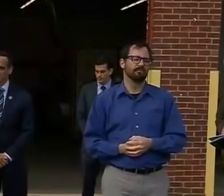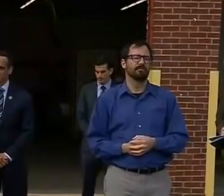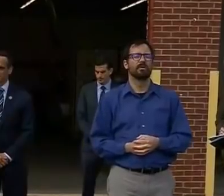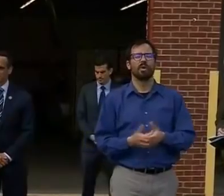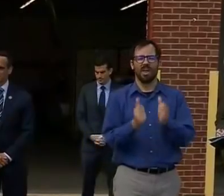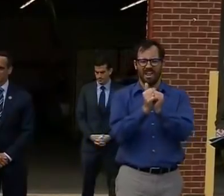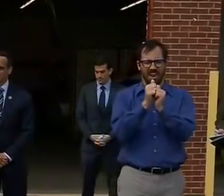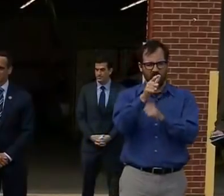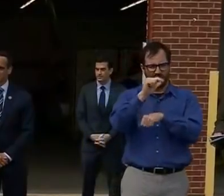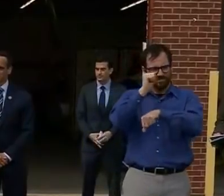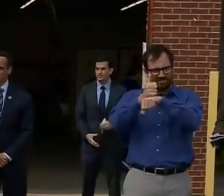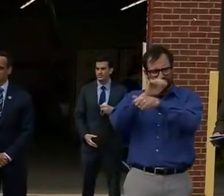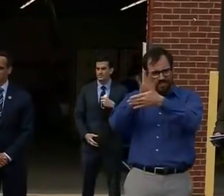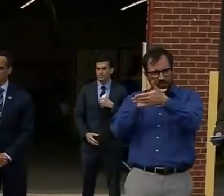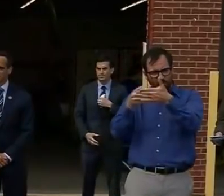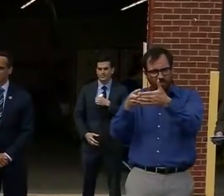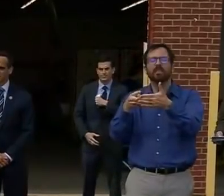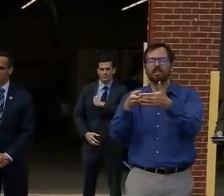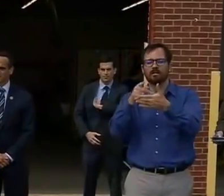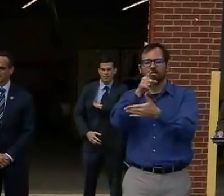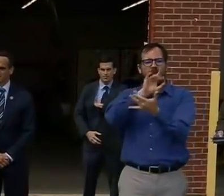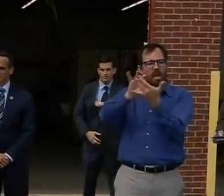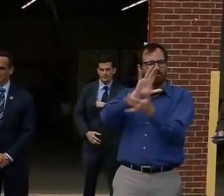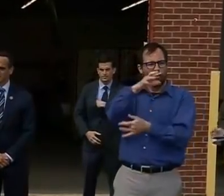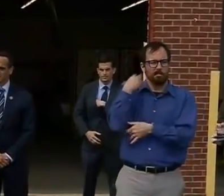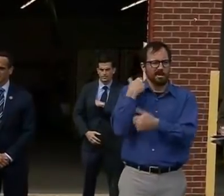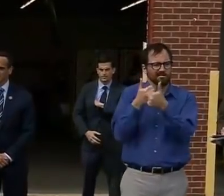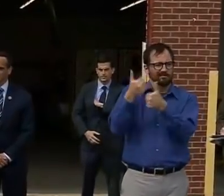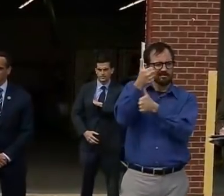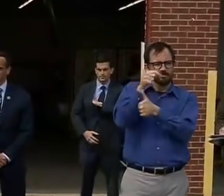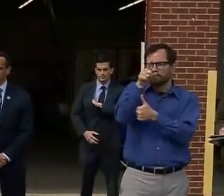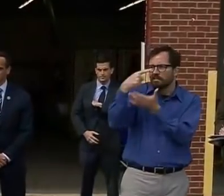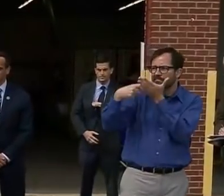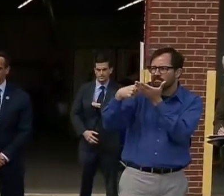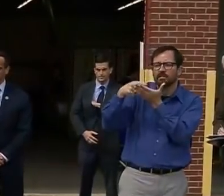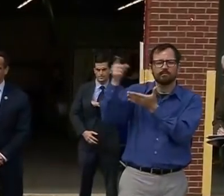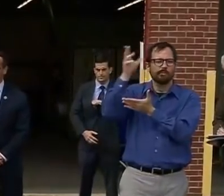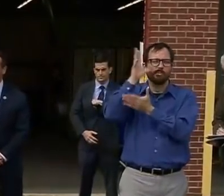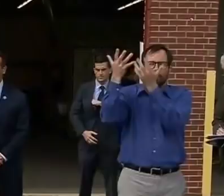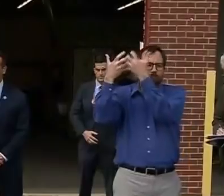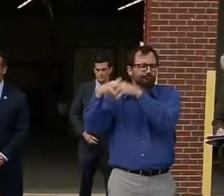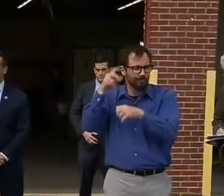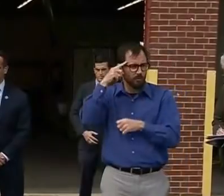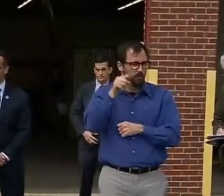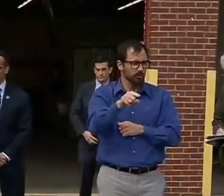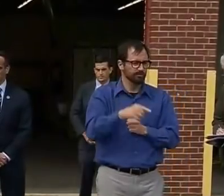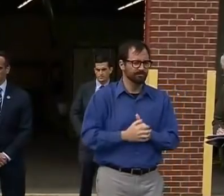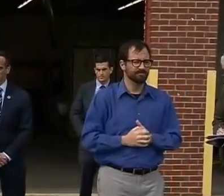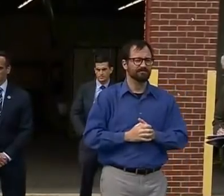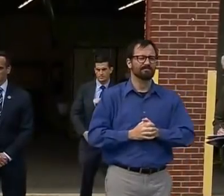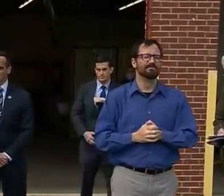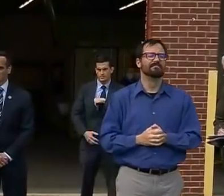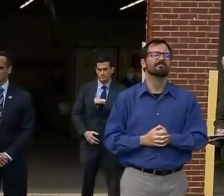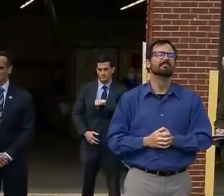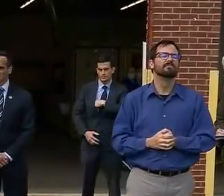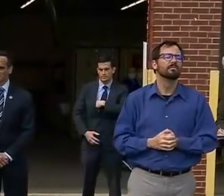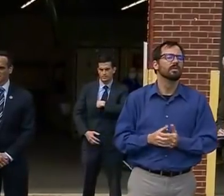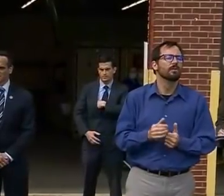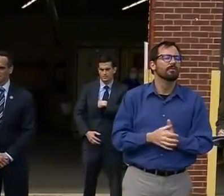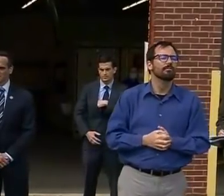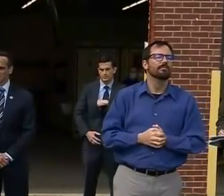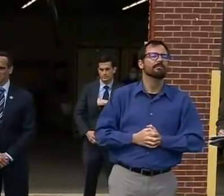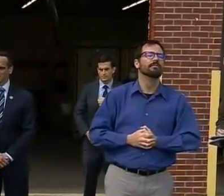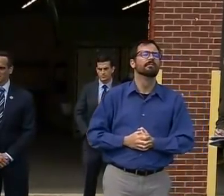manager, and you do not need to be symptomatic to be tested. I also authorized the activation of an